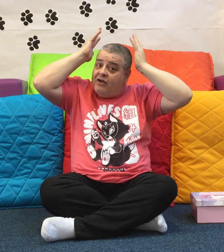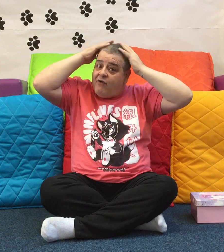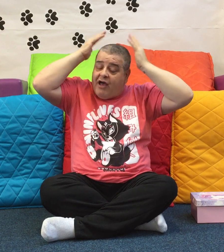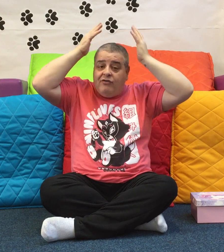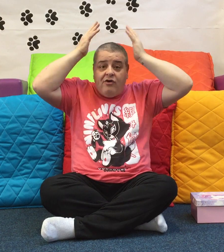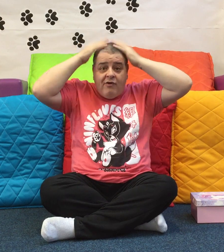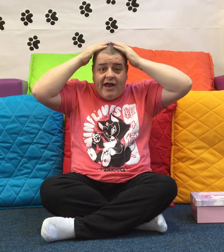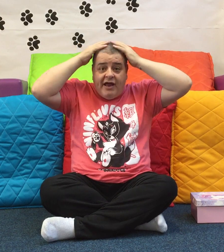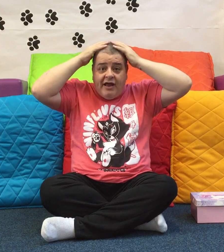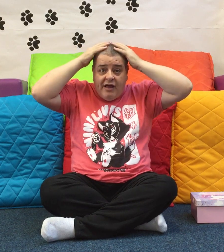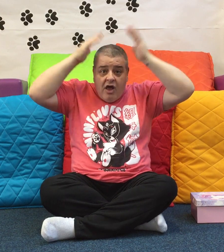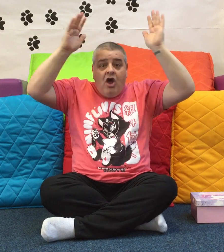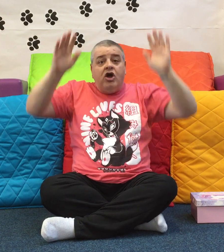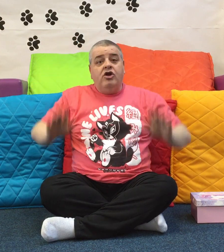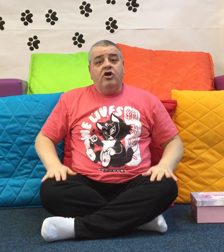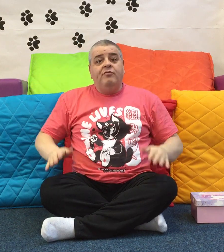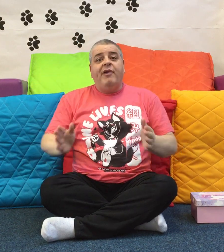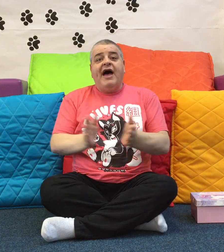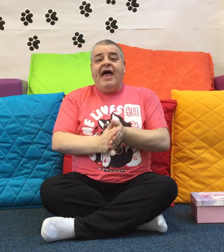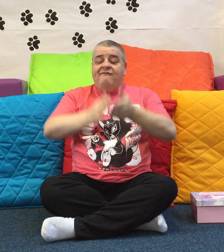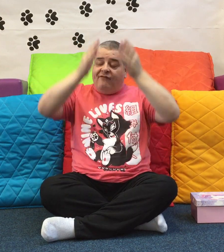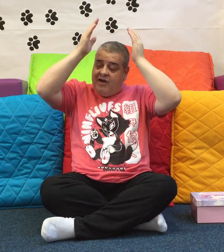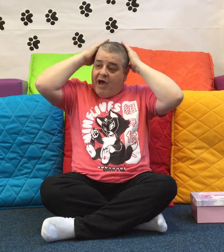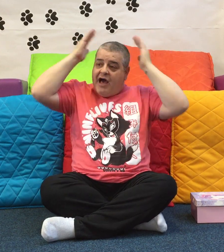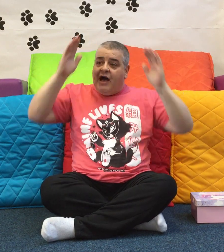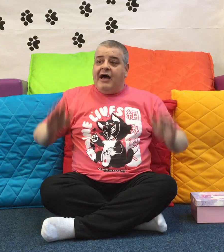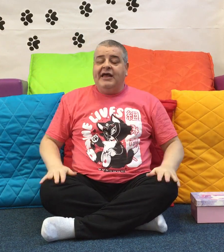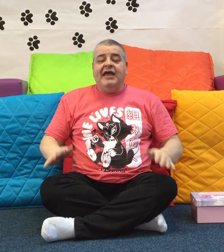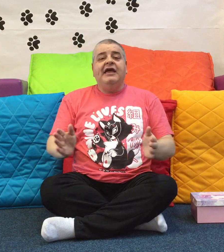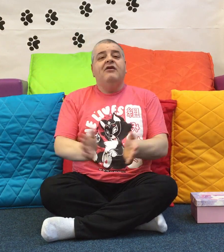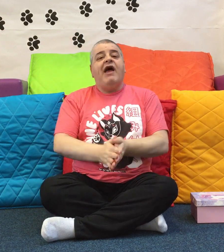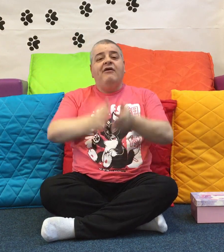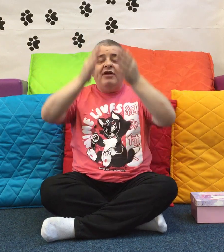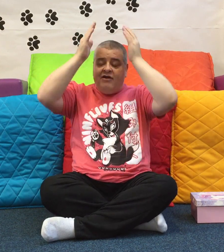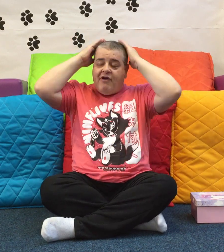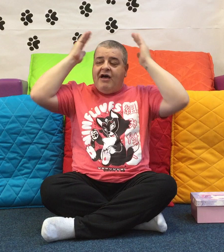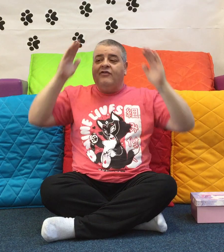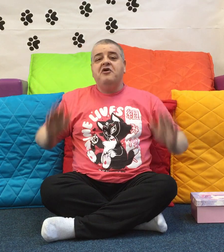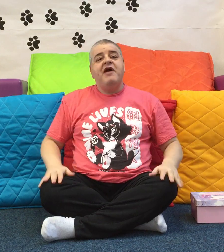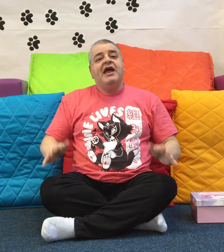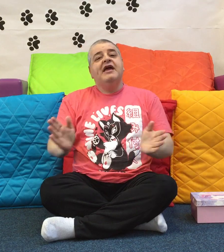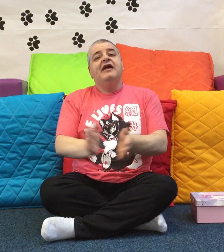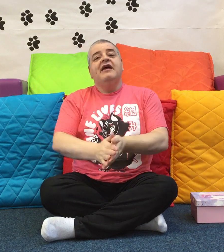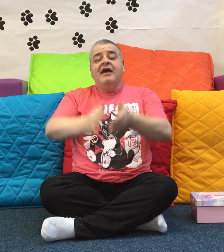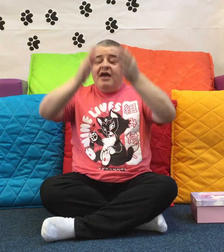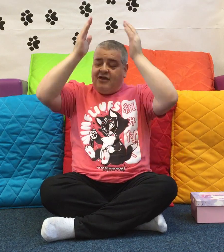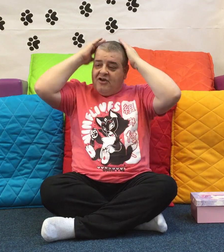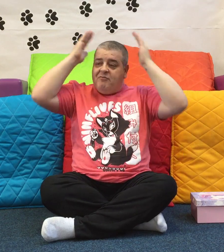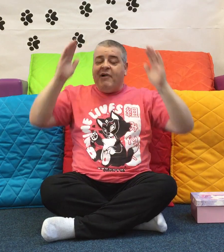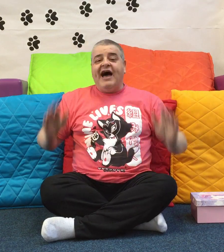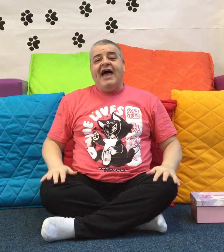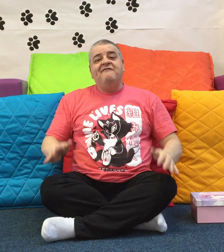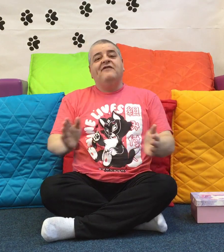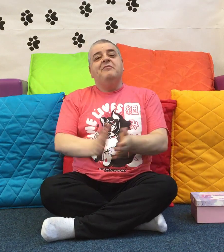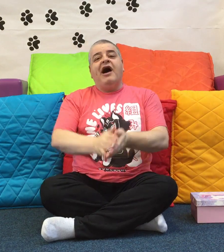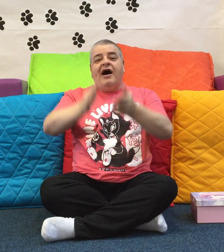and round the ring. Goodbye, everybody, round and round the ring. Goodbye,